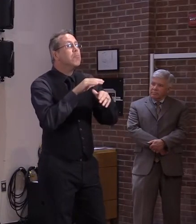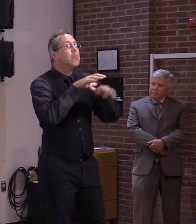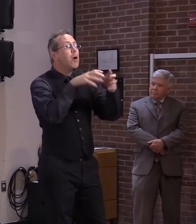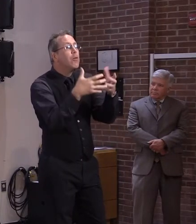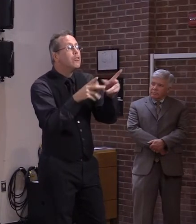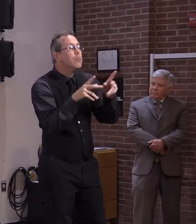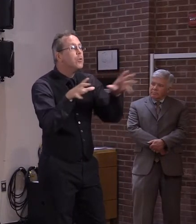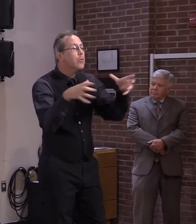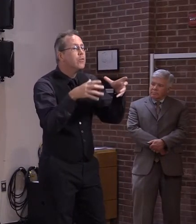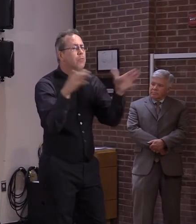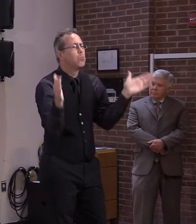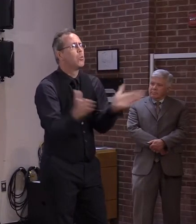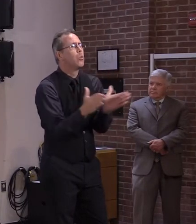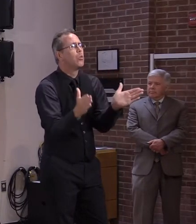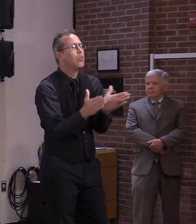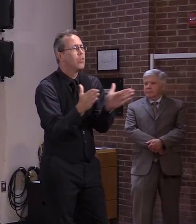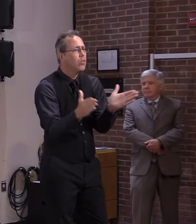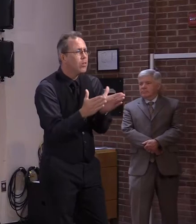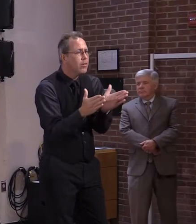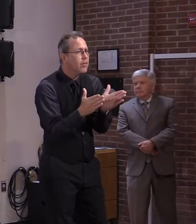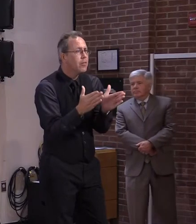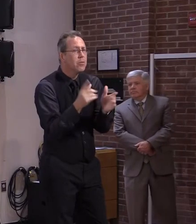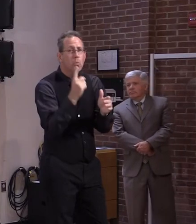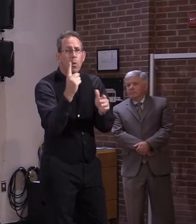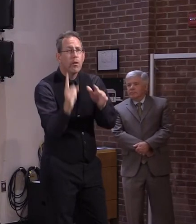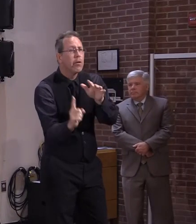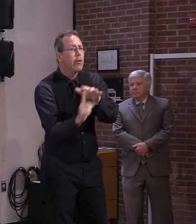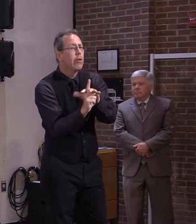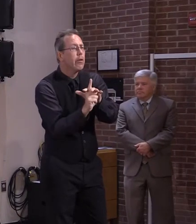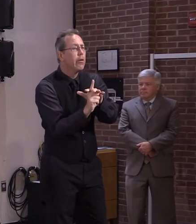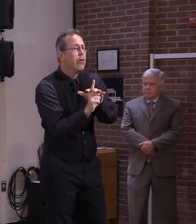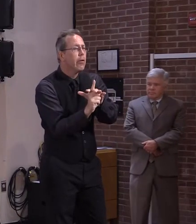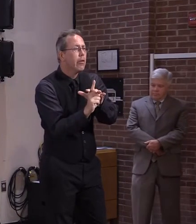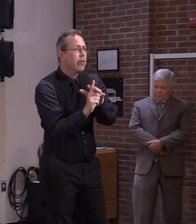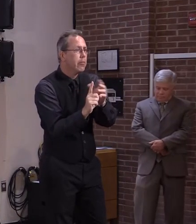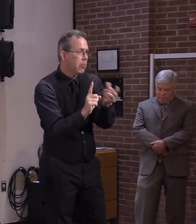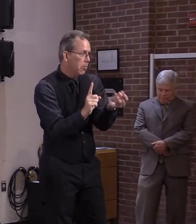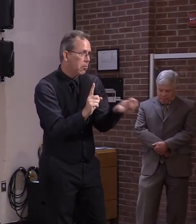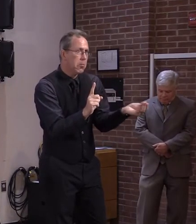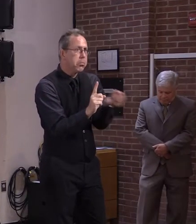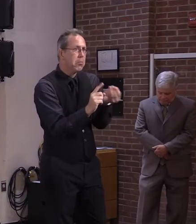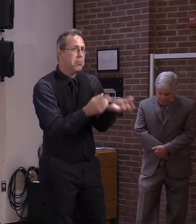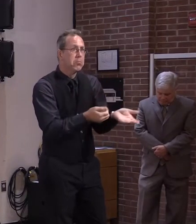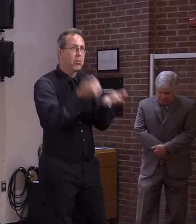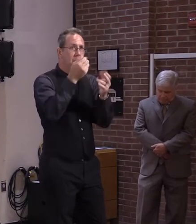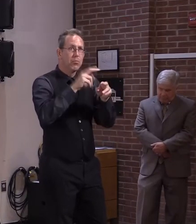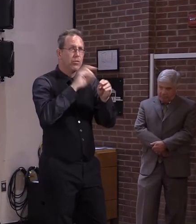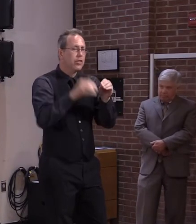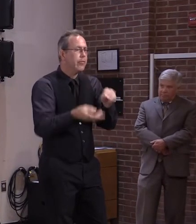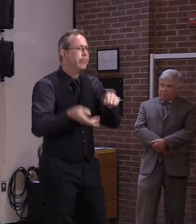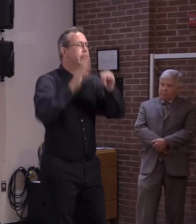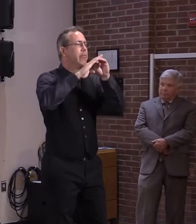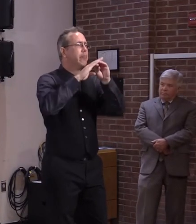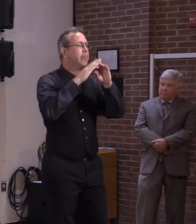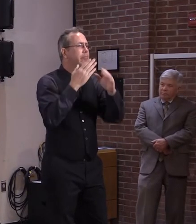one event. In some respects, we saw it here in Washington County, for instance. There was